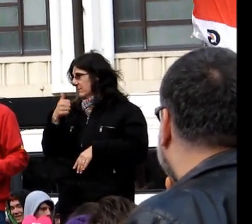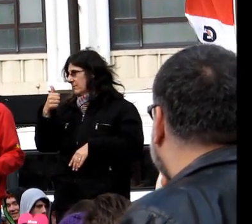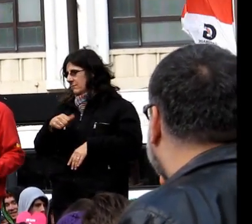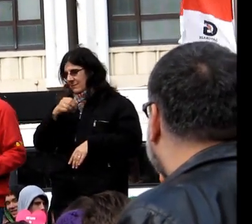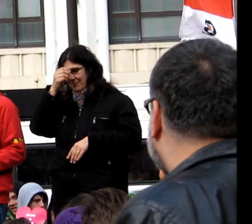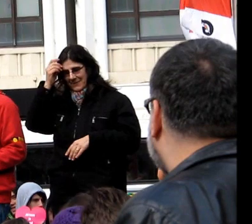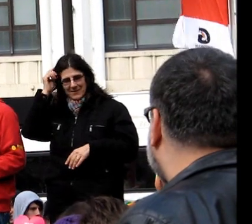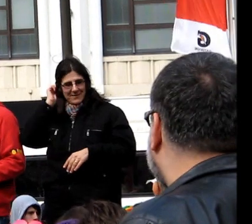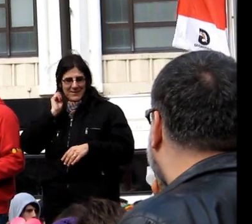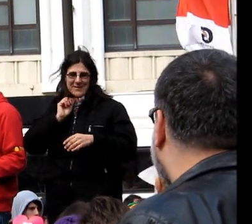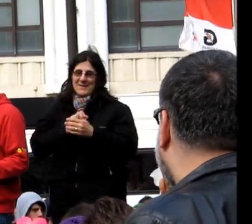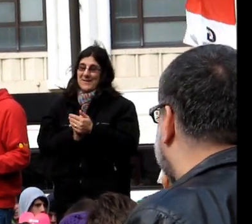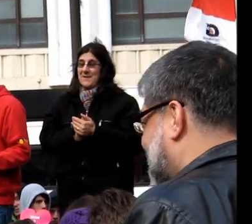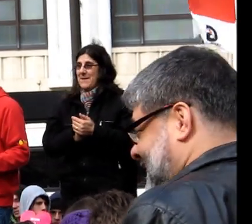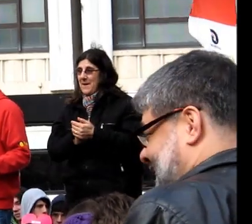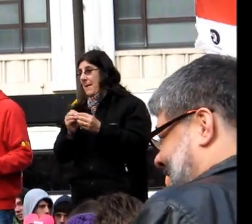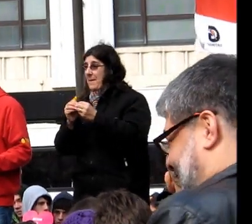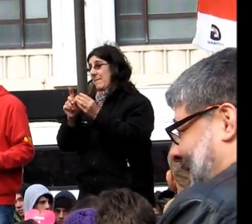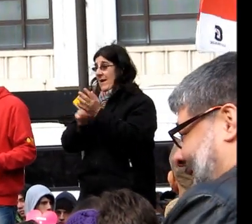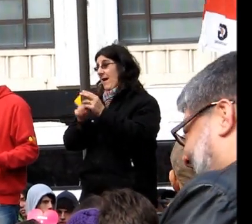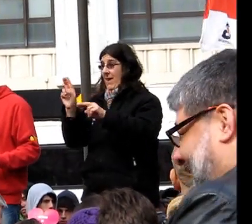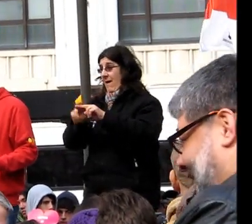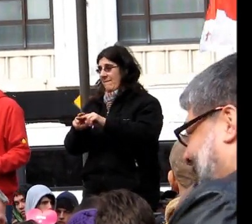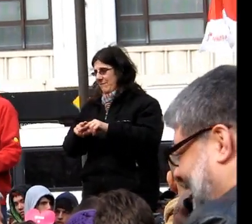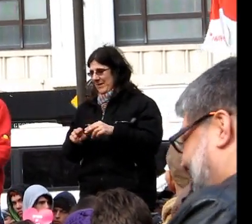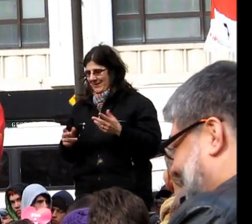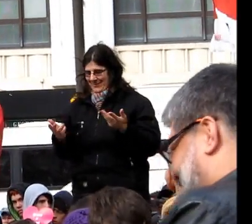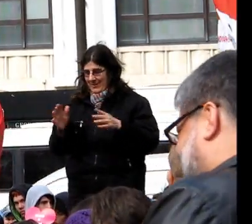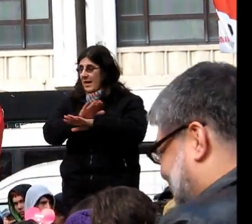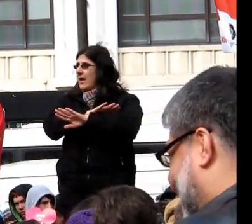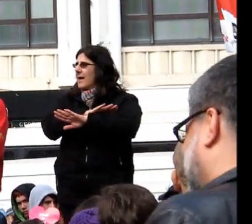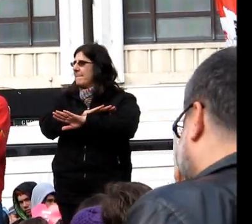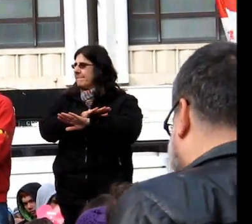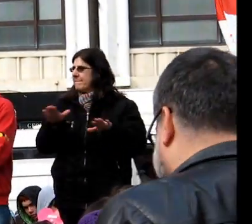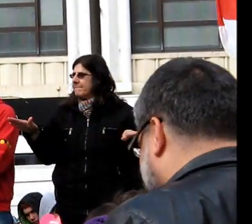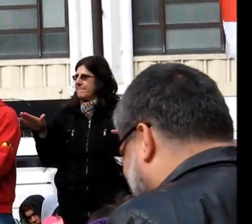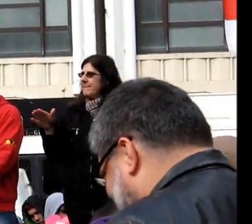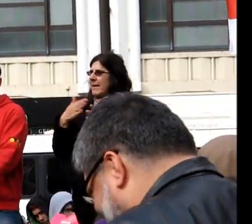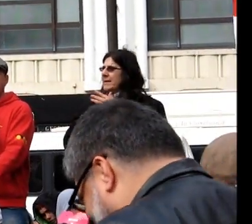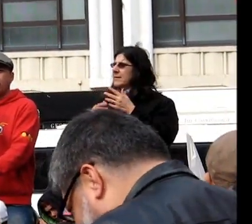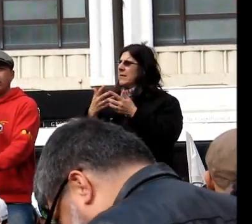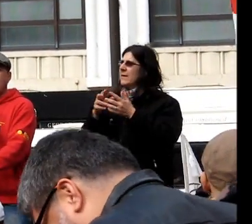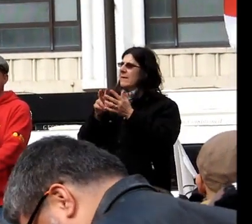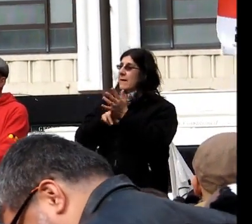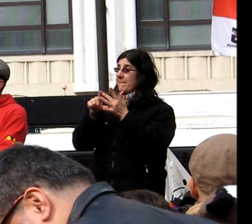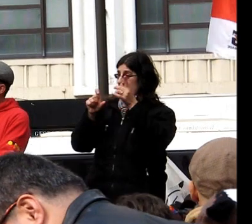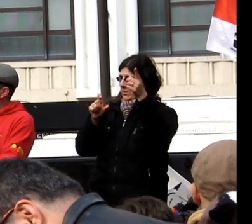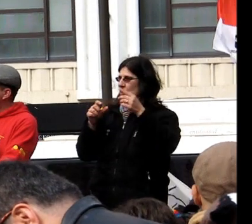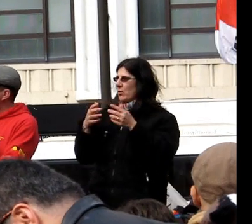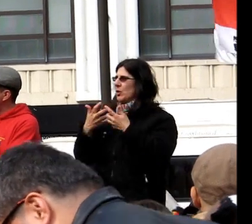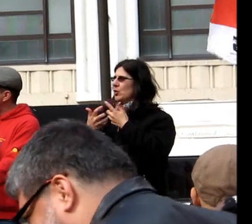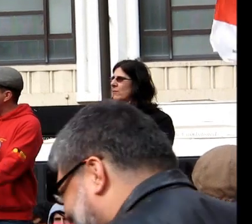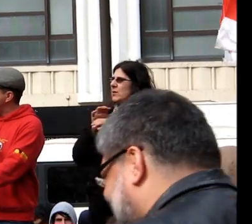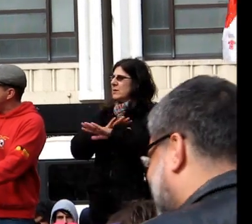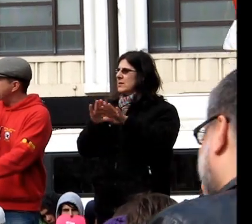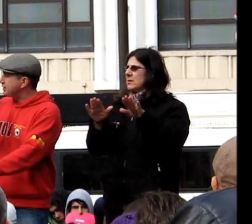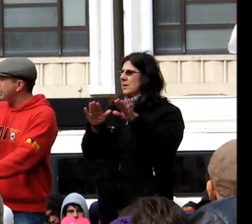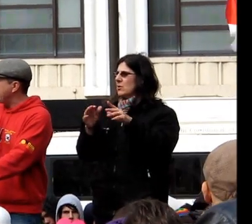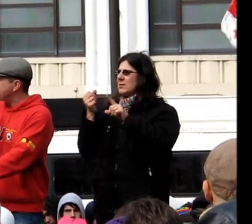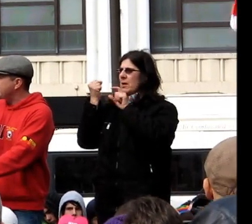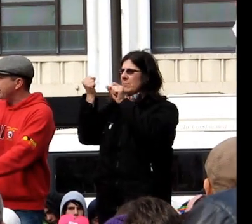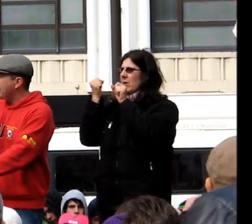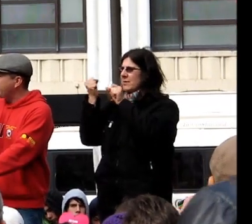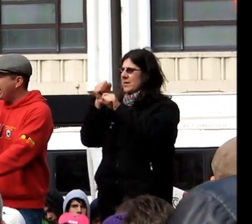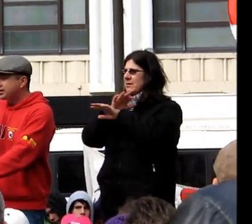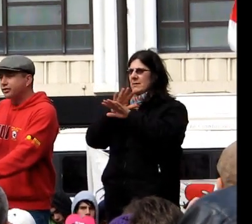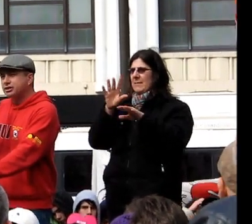the BLF introduced pink bands in the Victorian University in order to basically protest